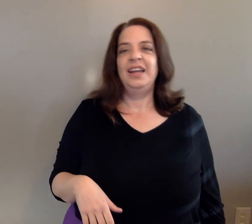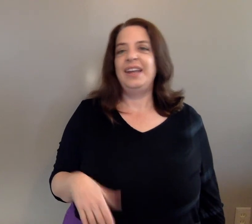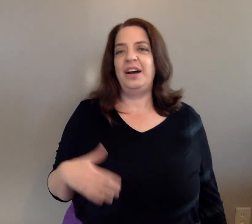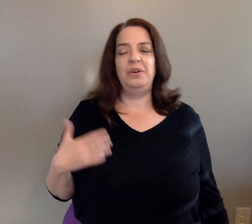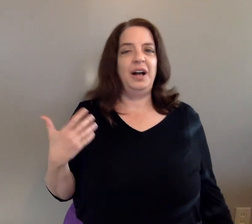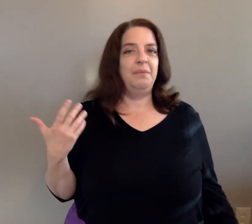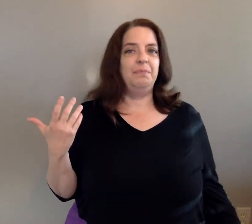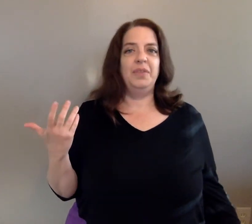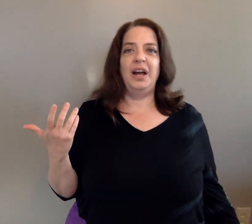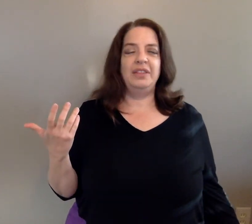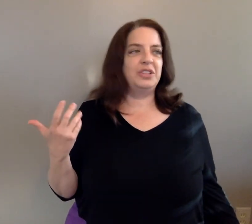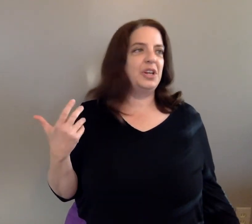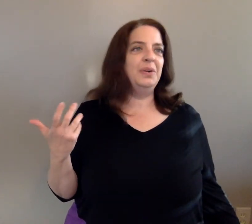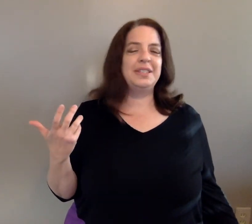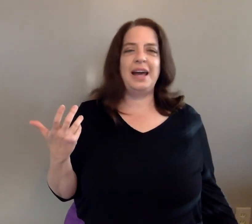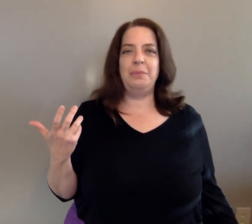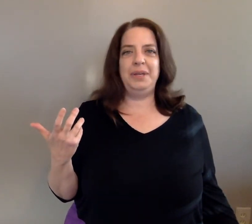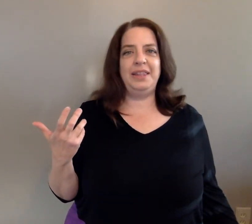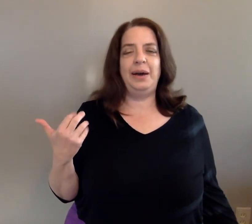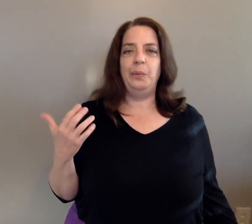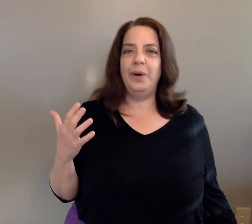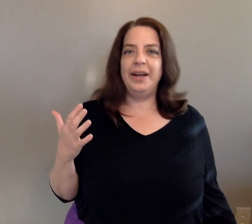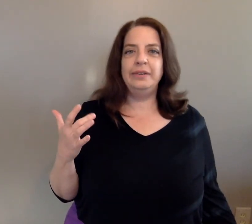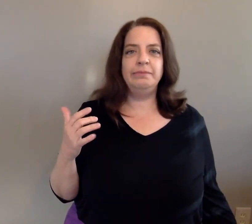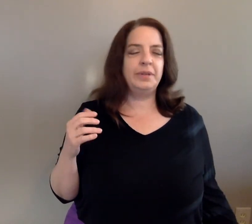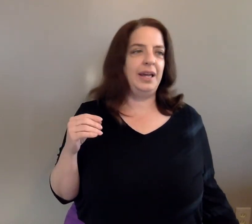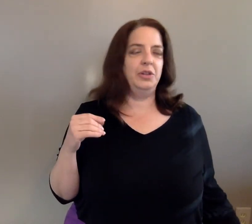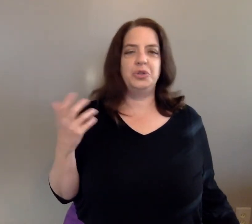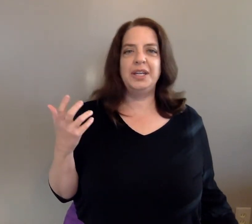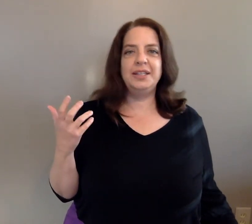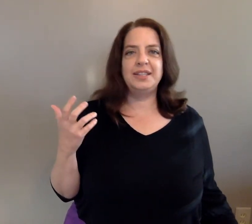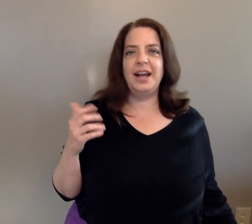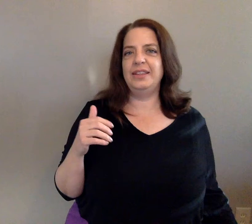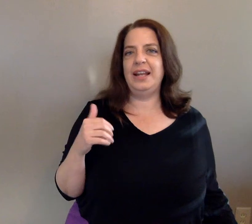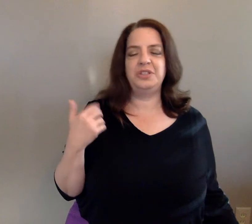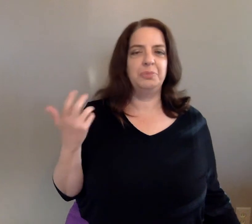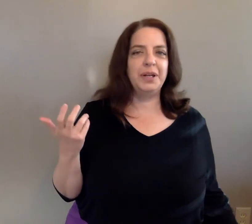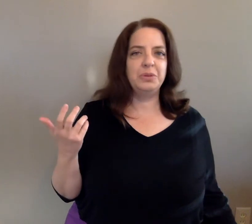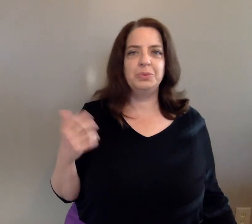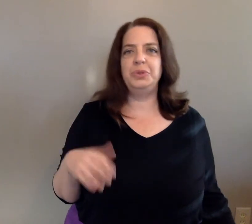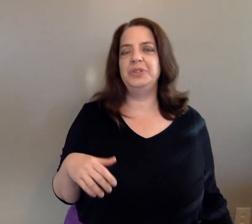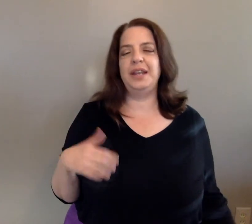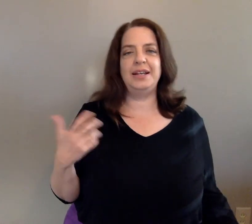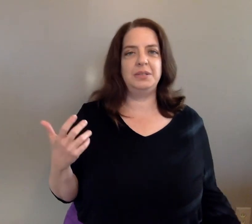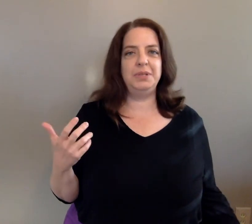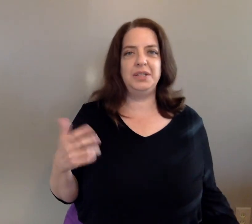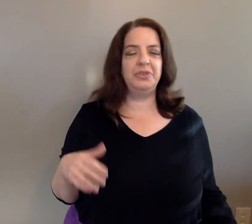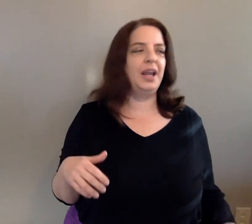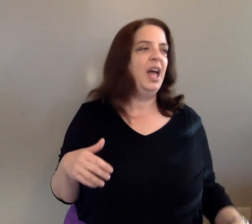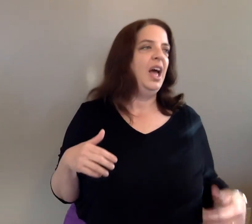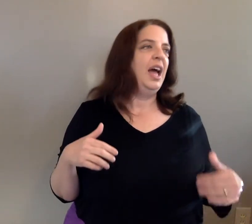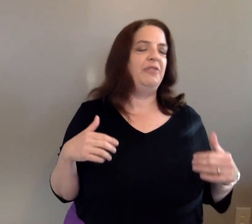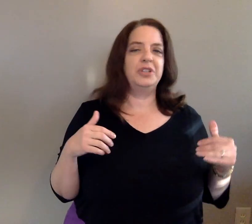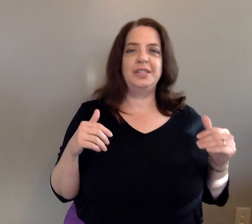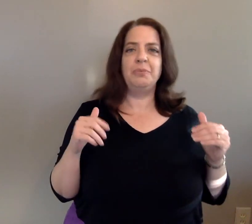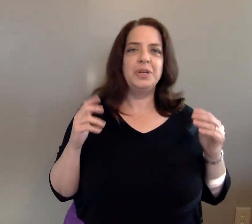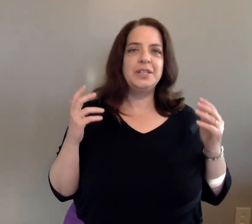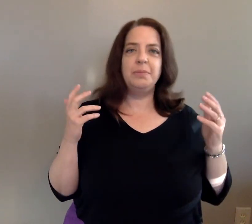Now, there's always got to be that one kind of tricky sign that has to break the rules and has to be different. And for some reason,